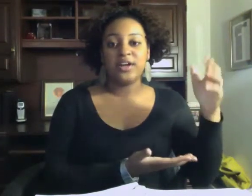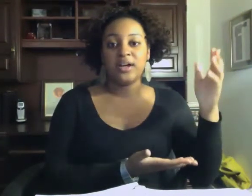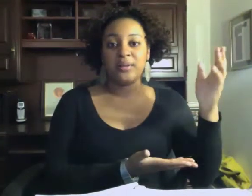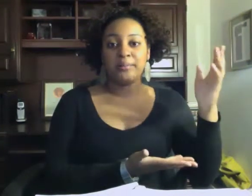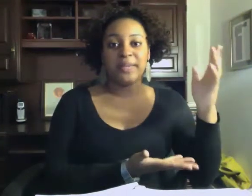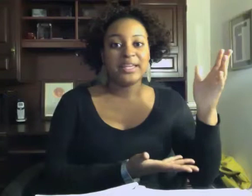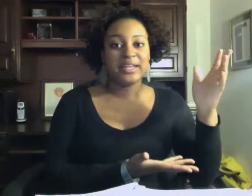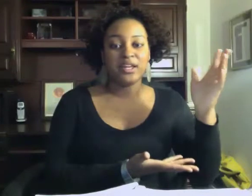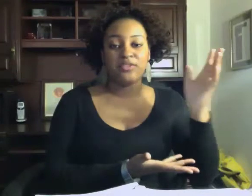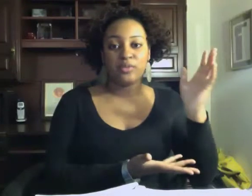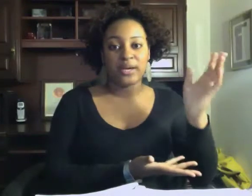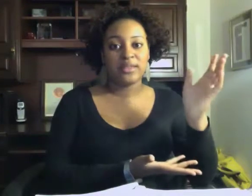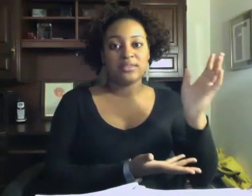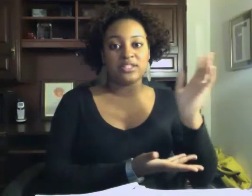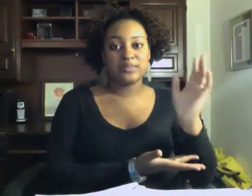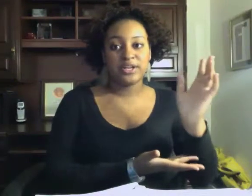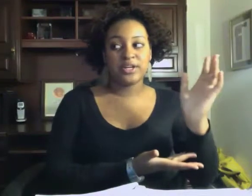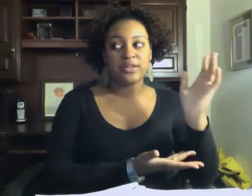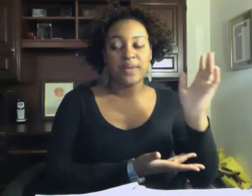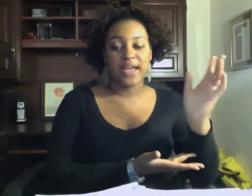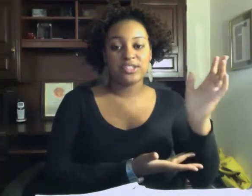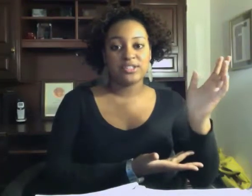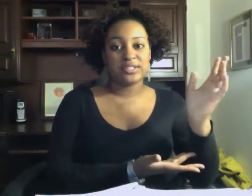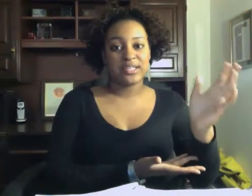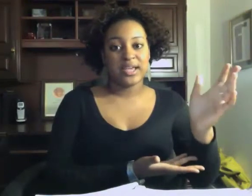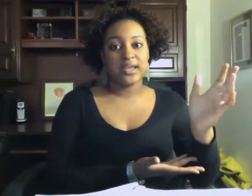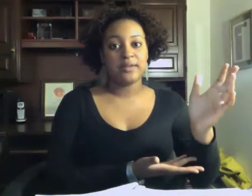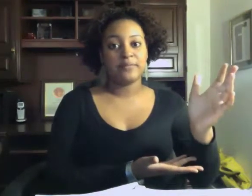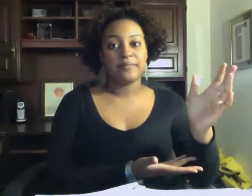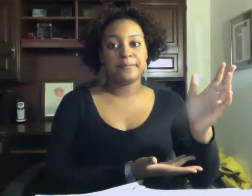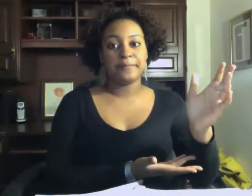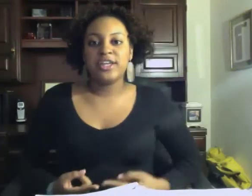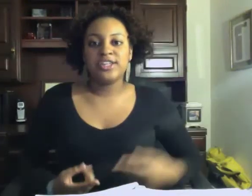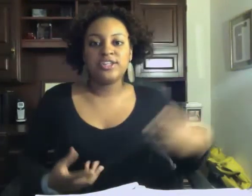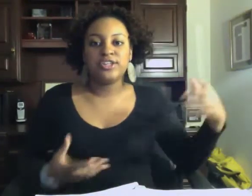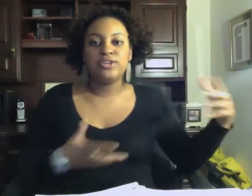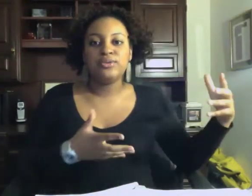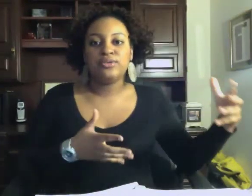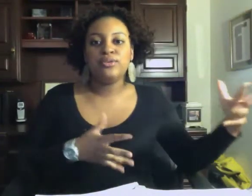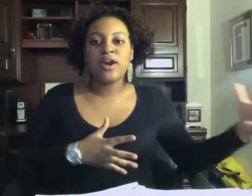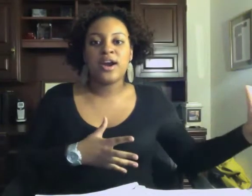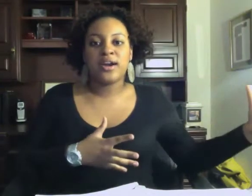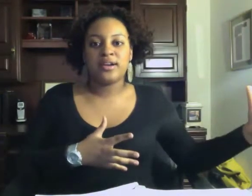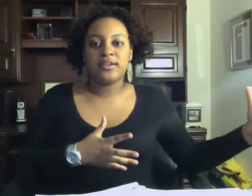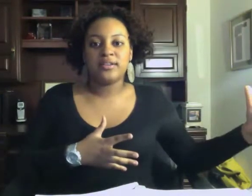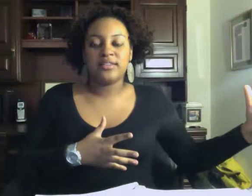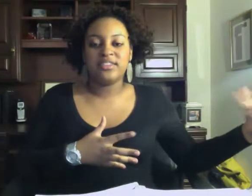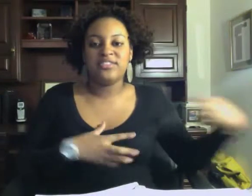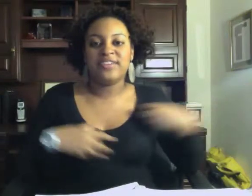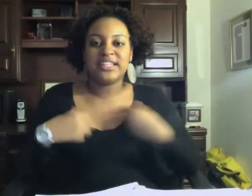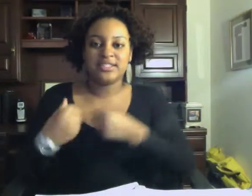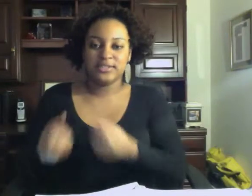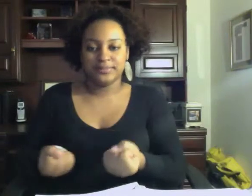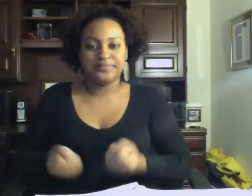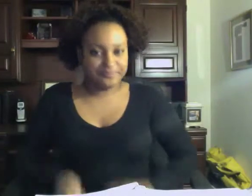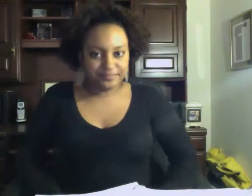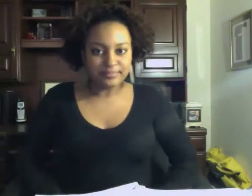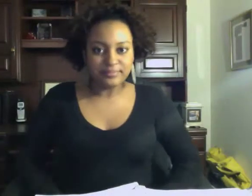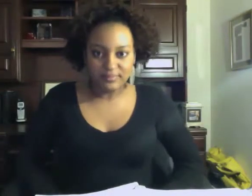the meaning of what the speaker, the pastor is saying. You are the vessel.